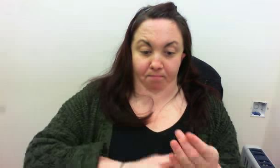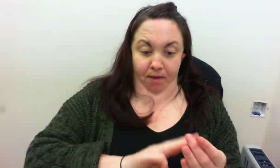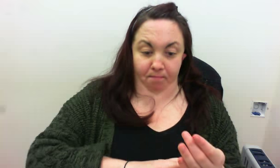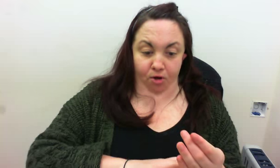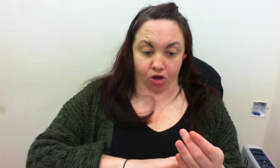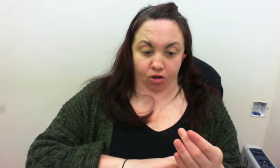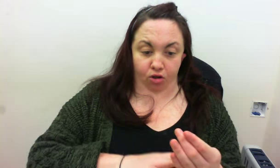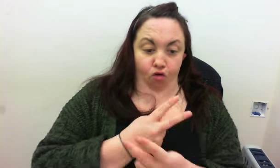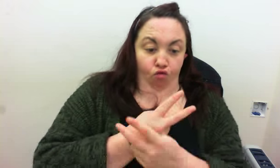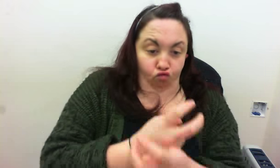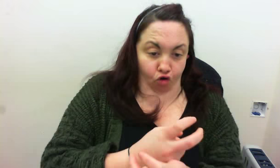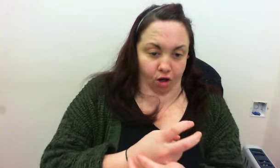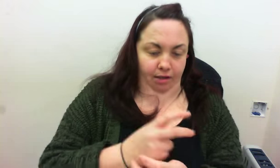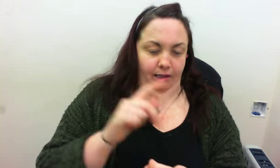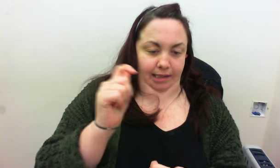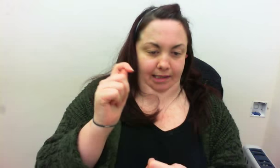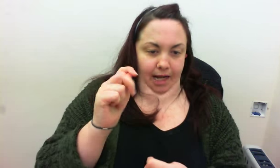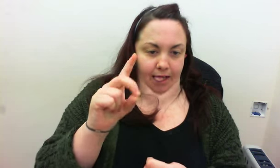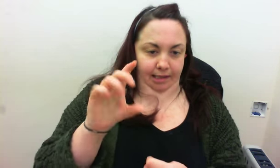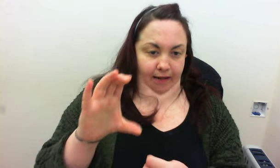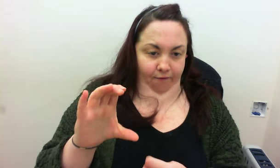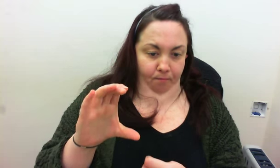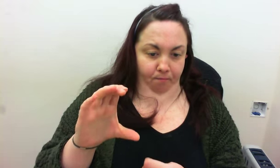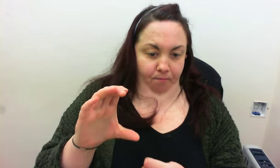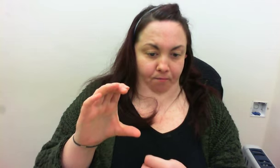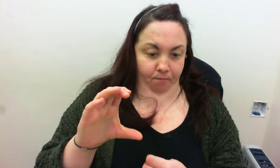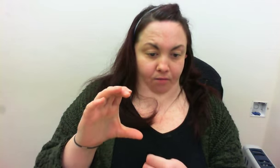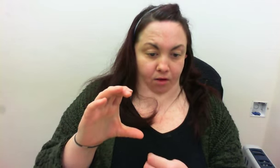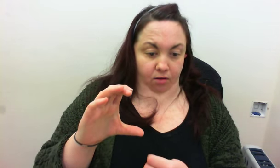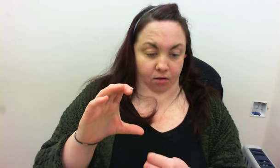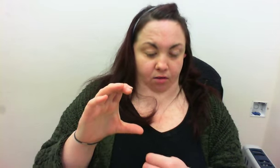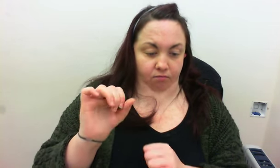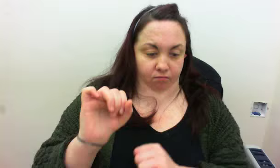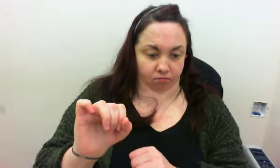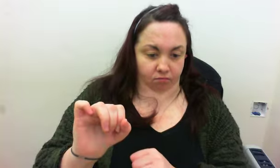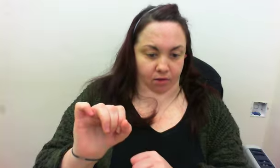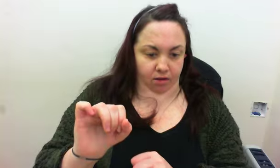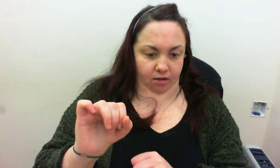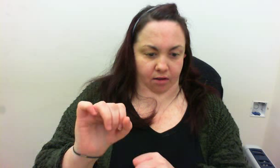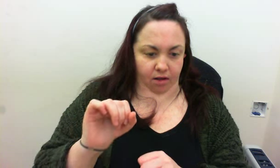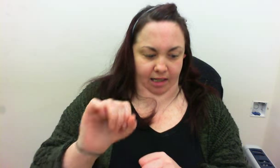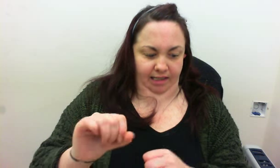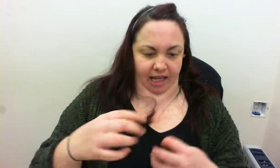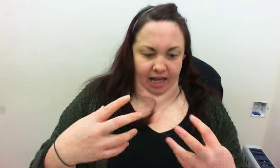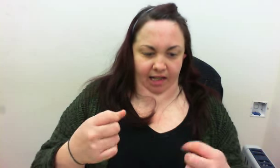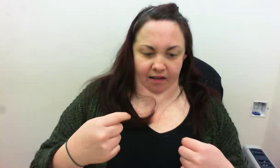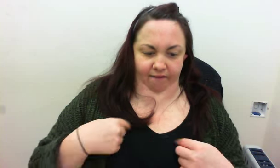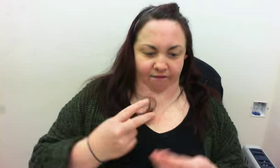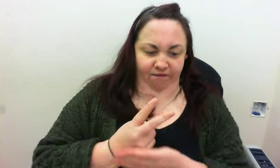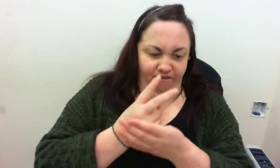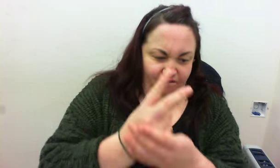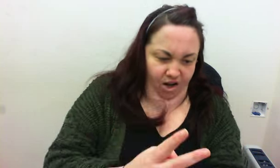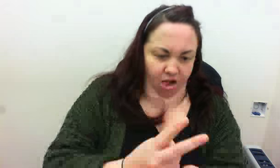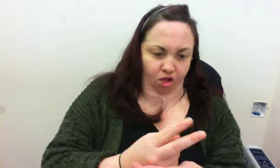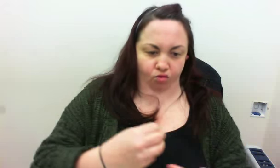run the Tala Deaf community, the members that run the Tala Deaf Club, you know, they give their own time, it's voluntary, you know, and we work